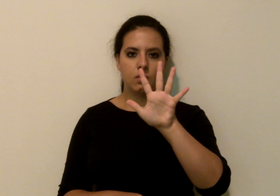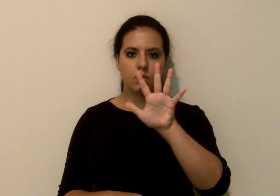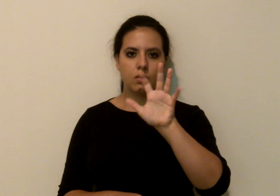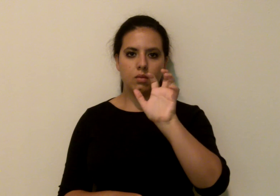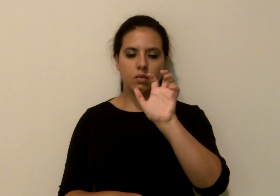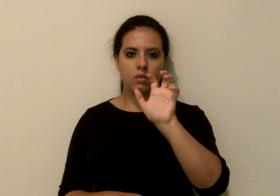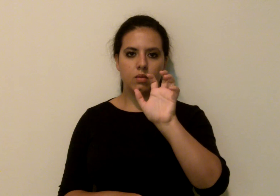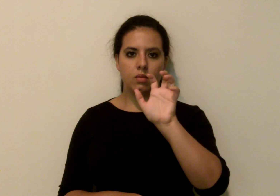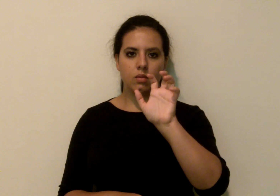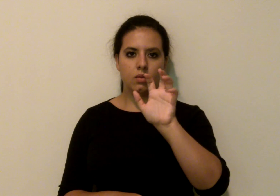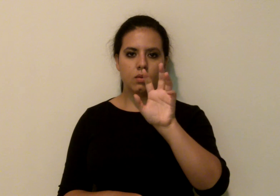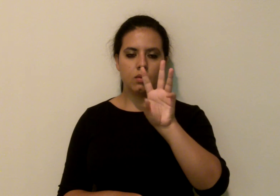500,